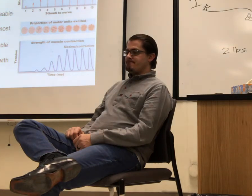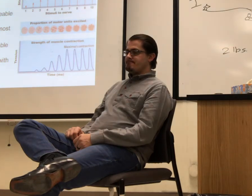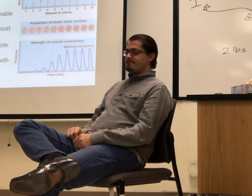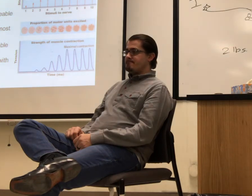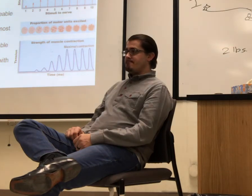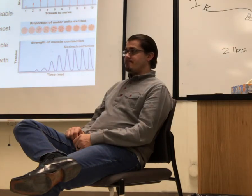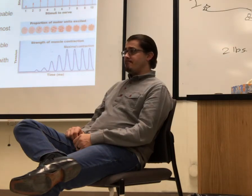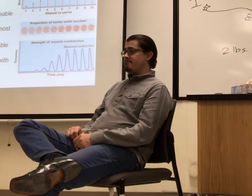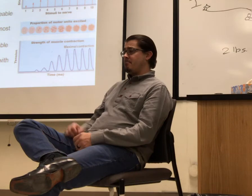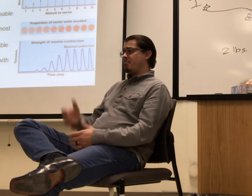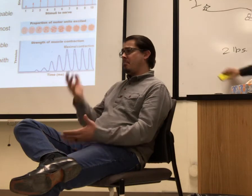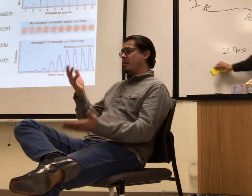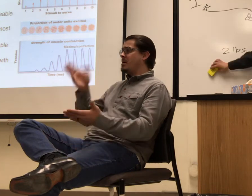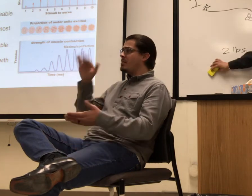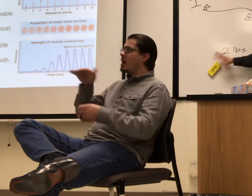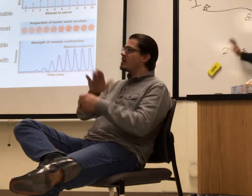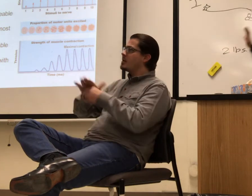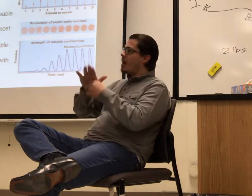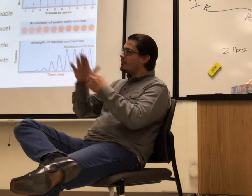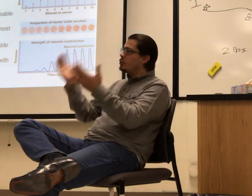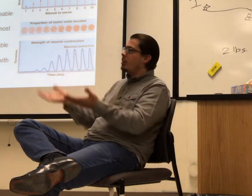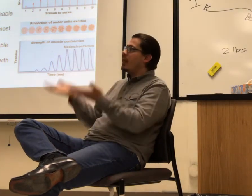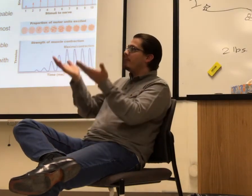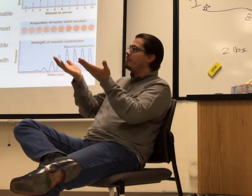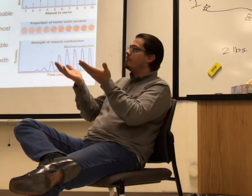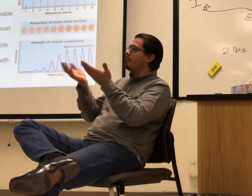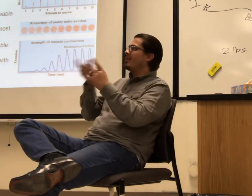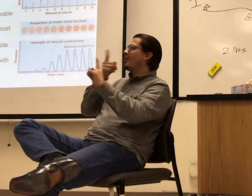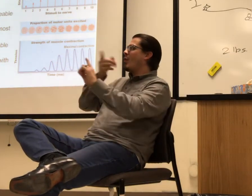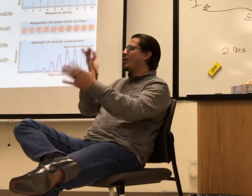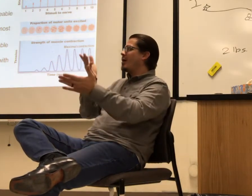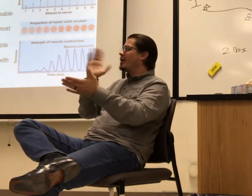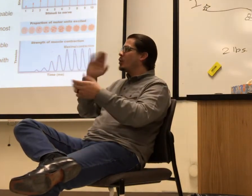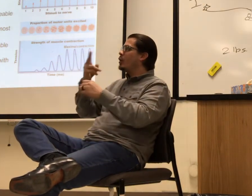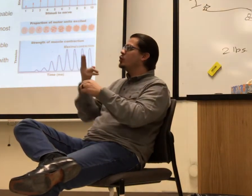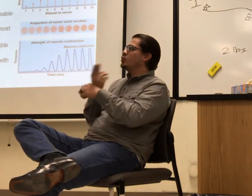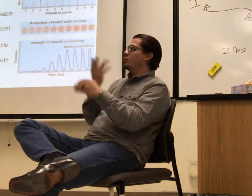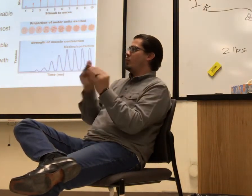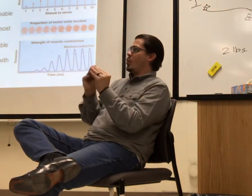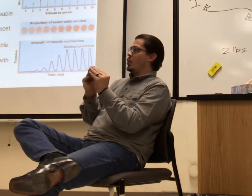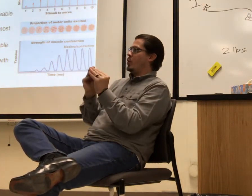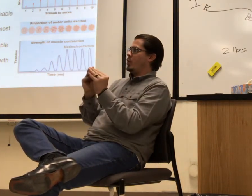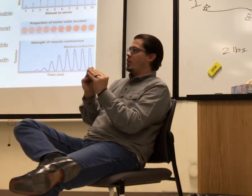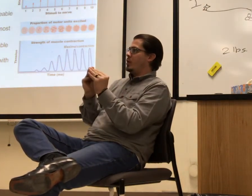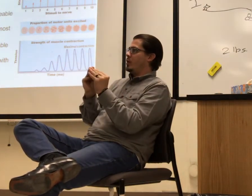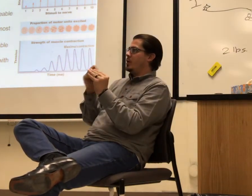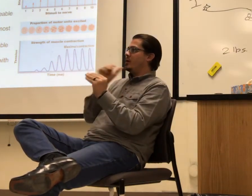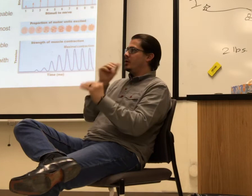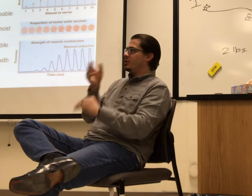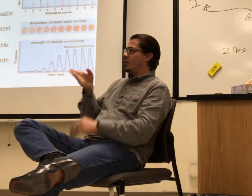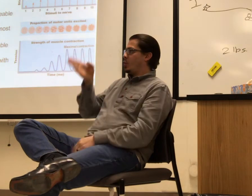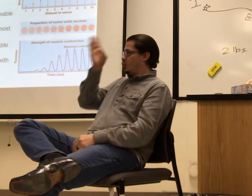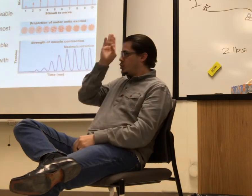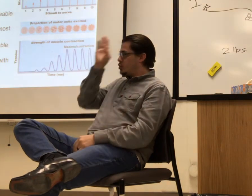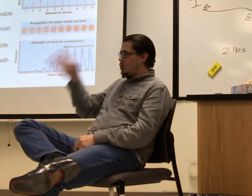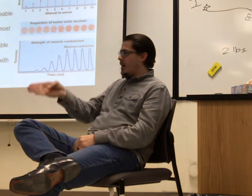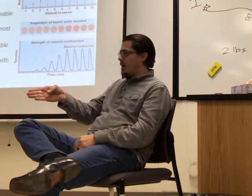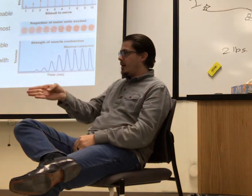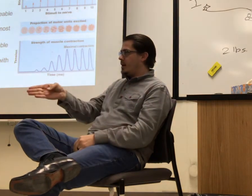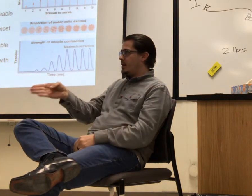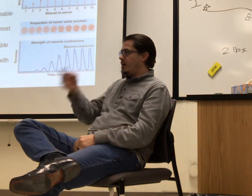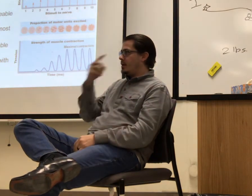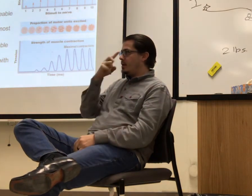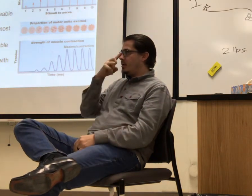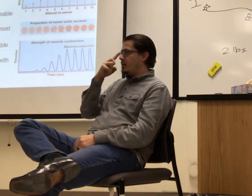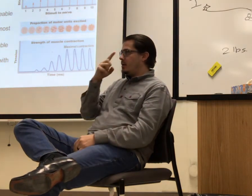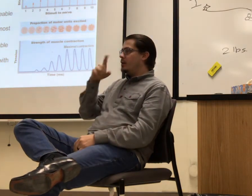Maybe that's enough to move the load. But the point is you're recruiting more. But you didn't just jump straight to